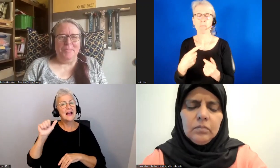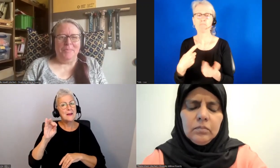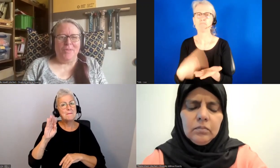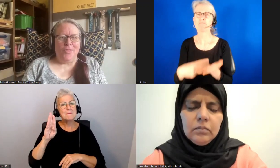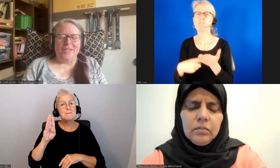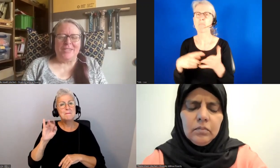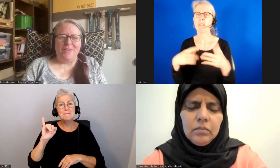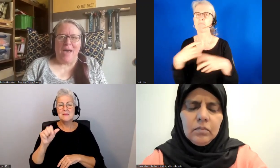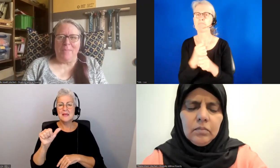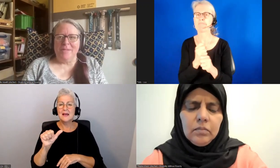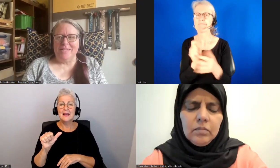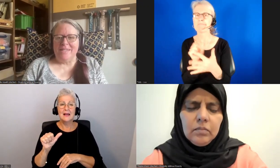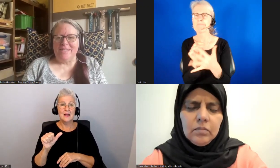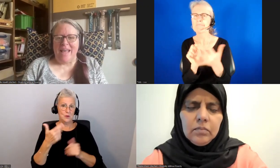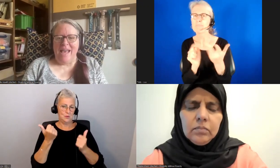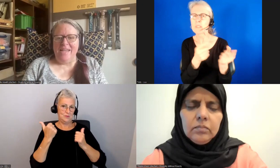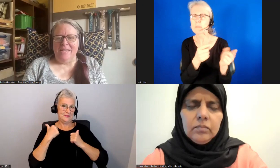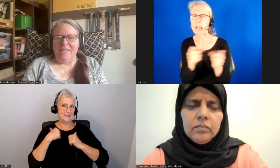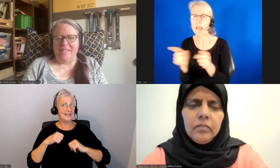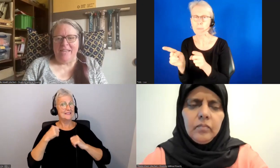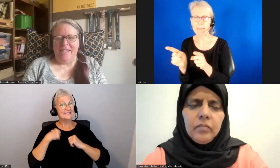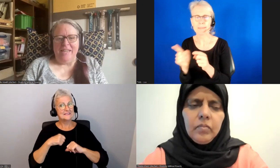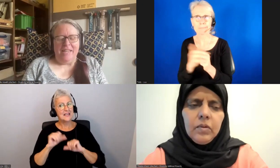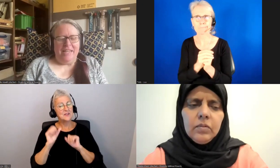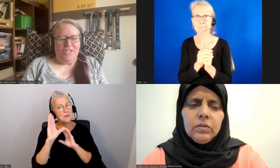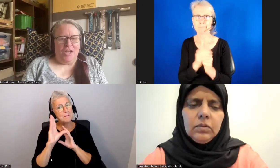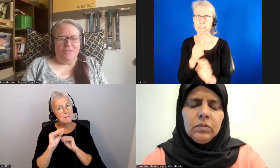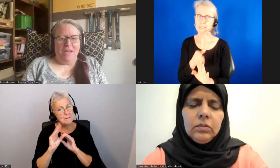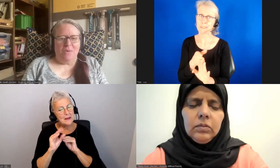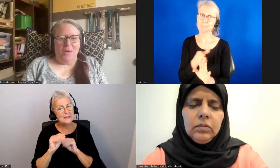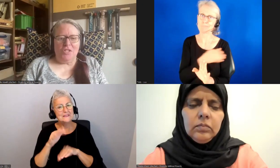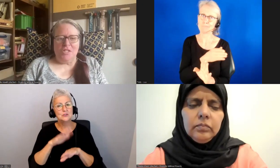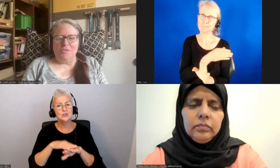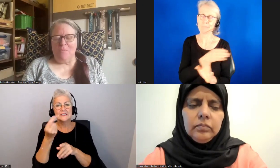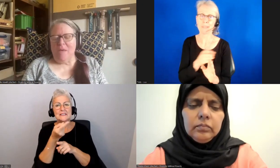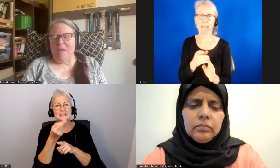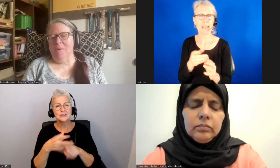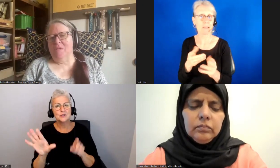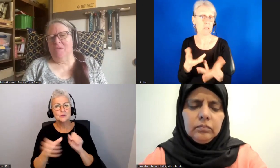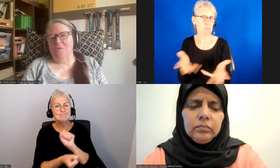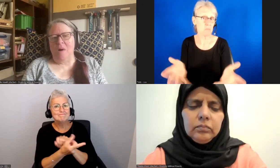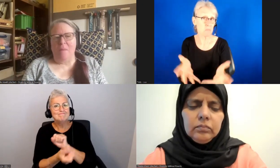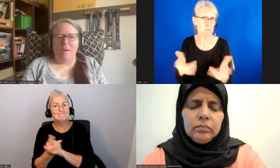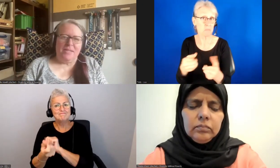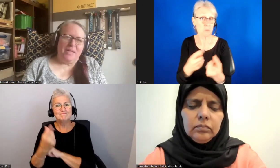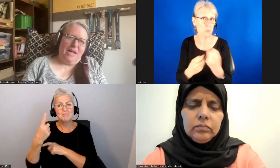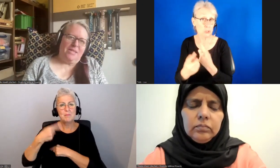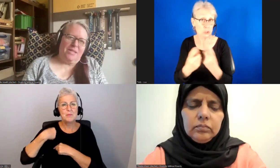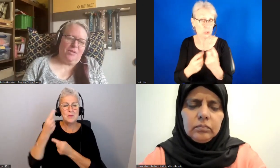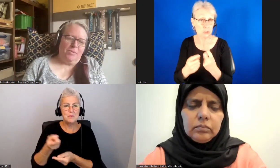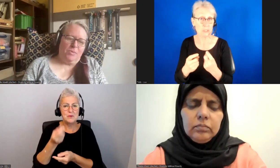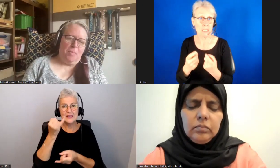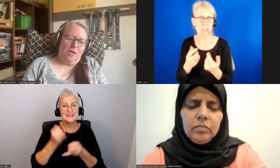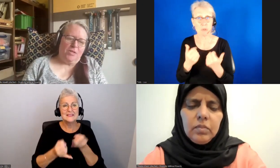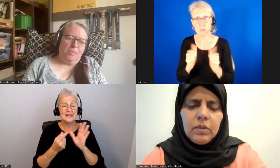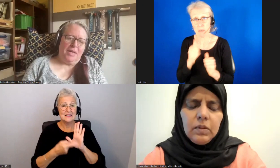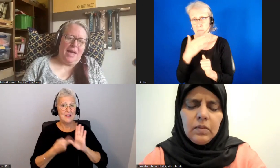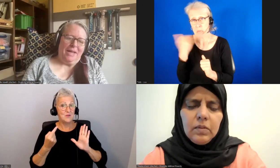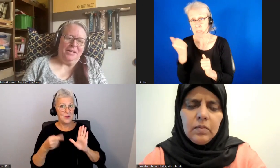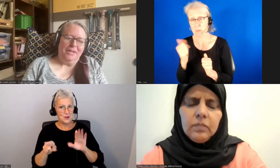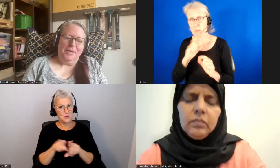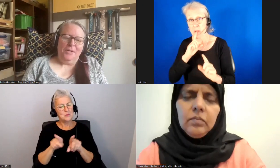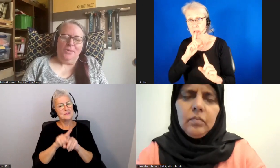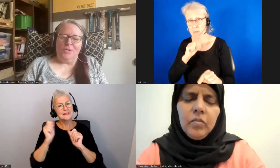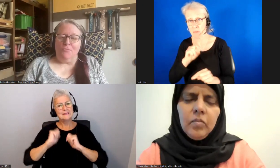I, the things that have happened since then, and generate questions from people and do our best to answer them as we